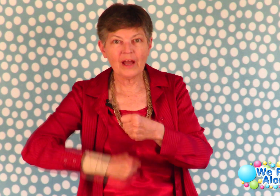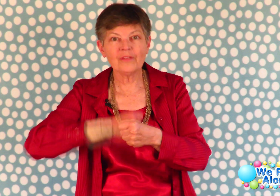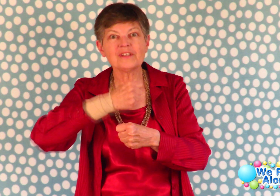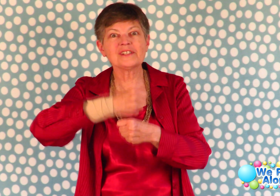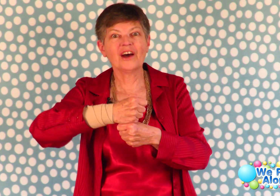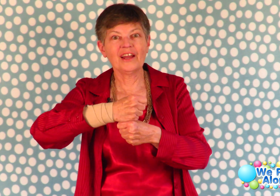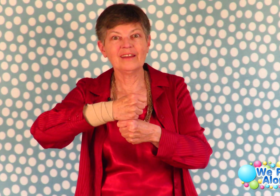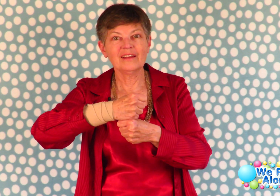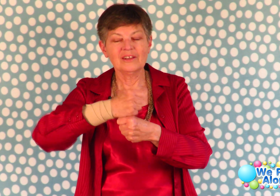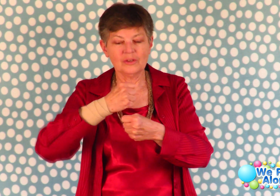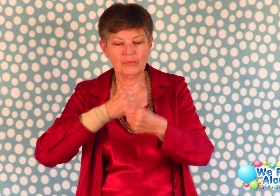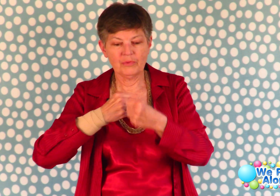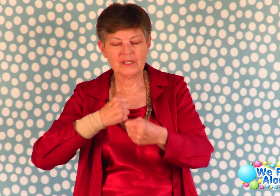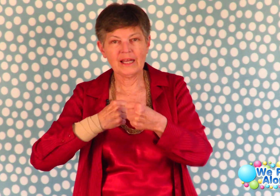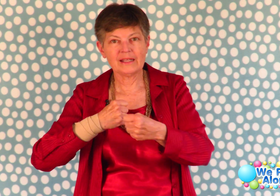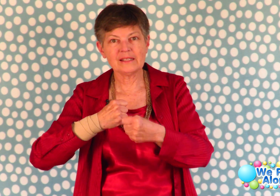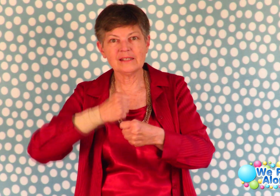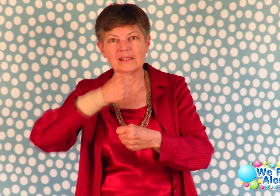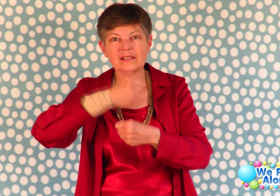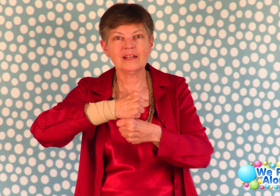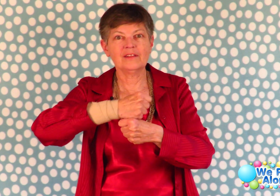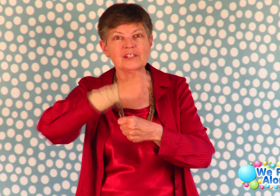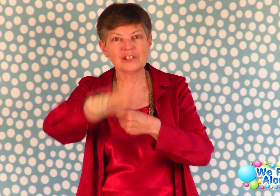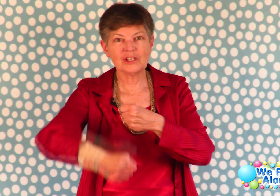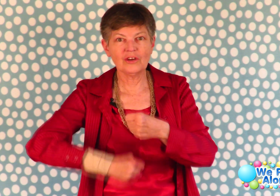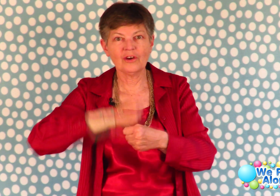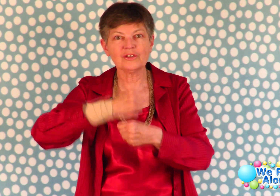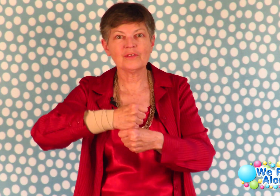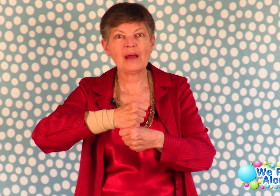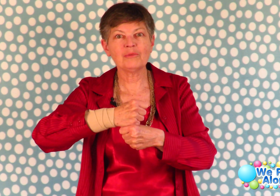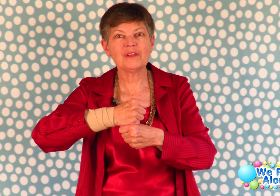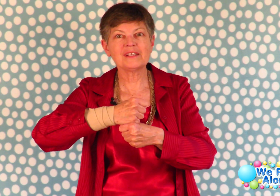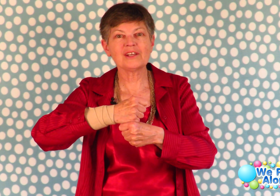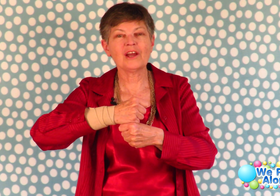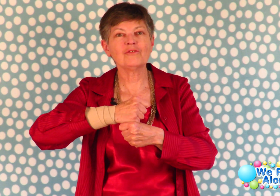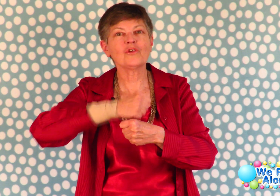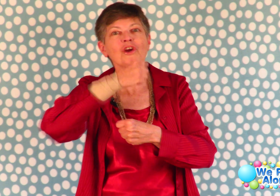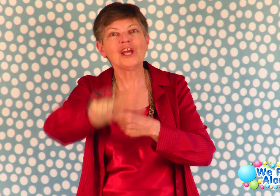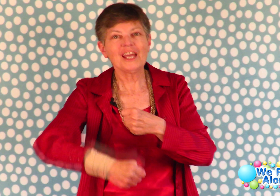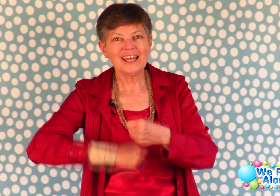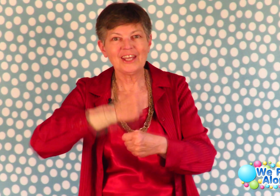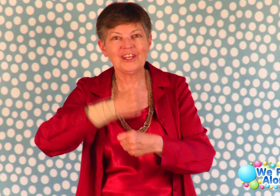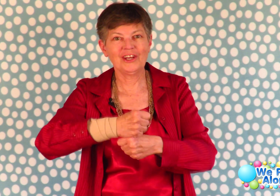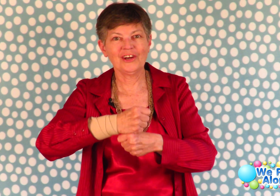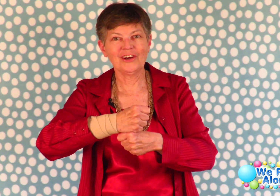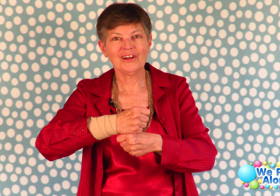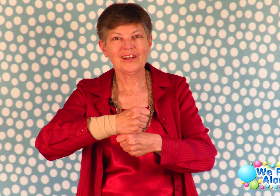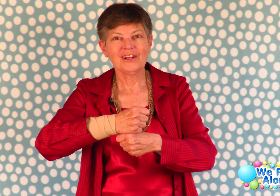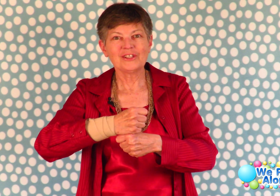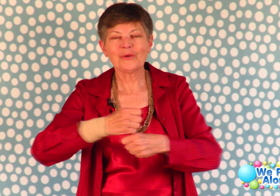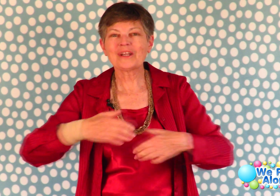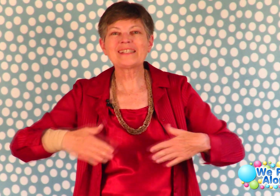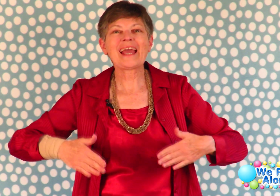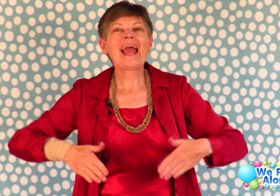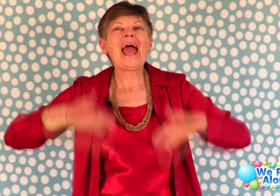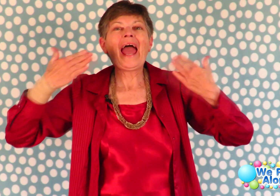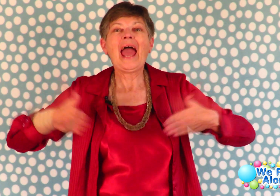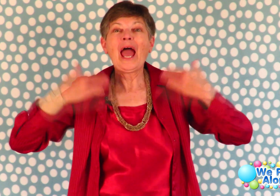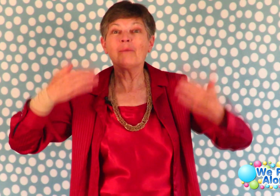the sun, so pretend like this is the sun and this is the earth. So that would be the sign for year. So we're going to say